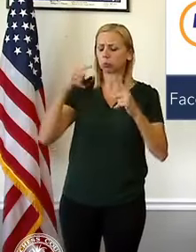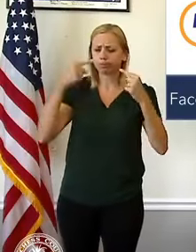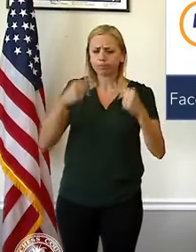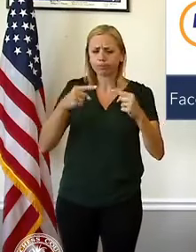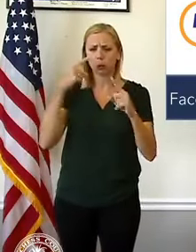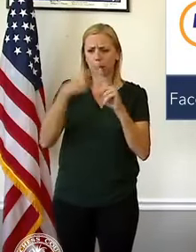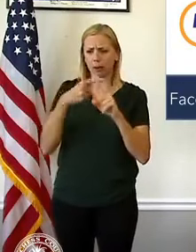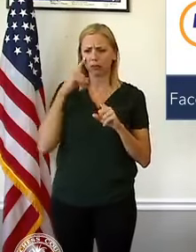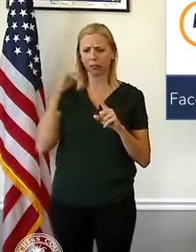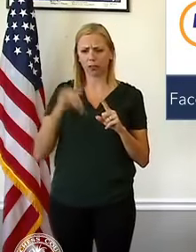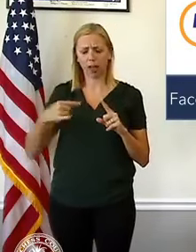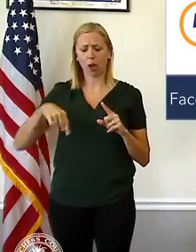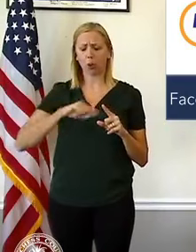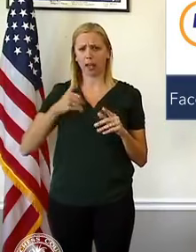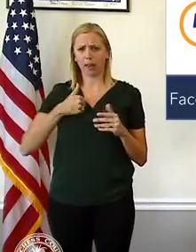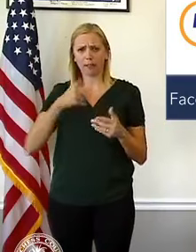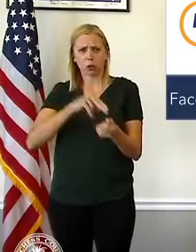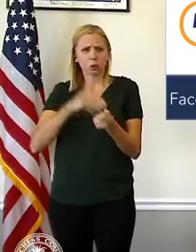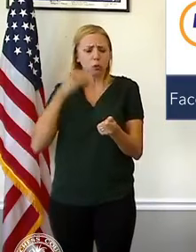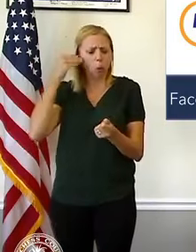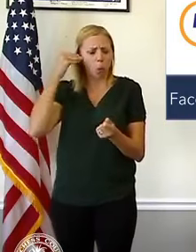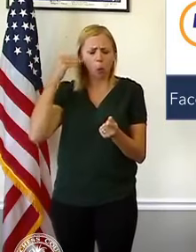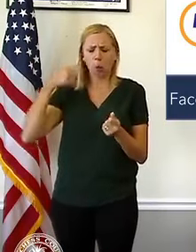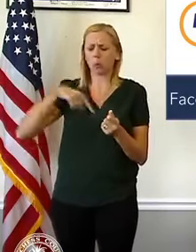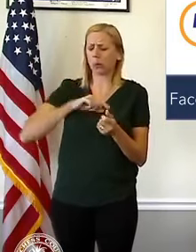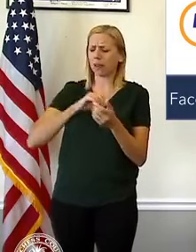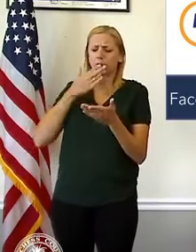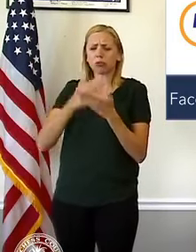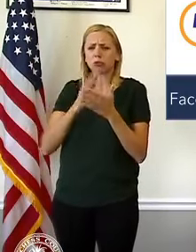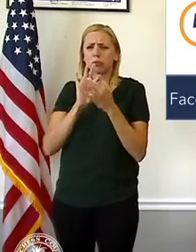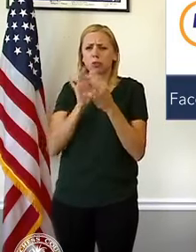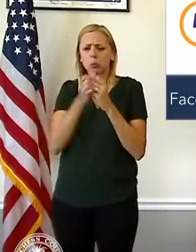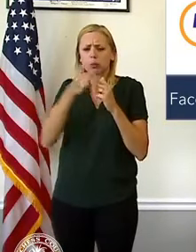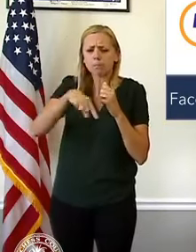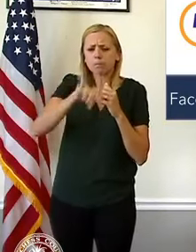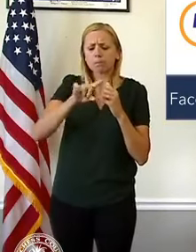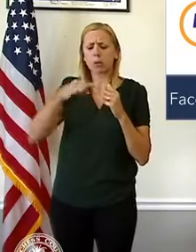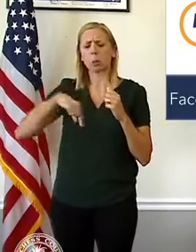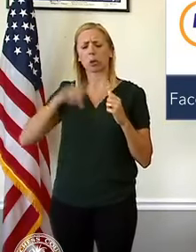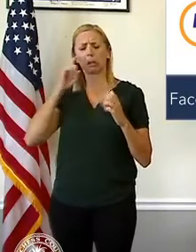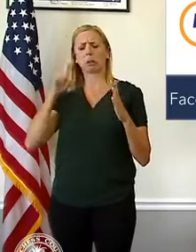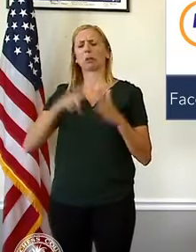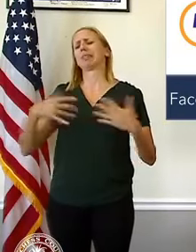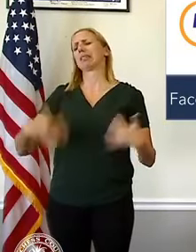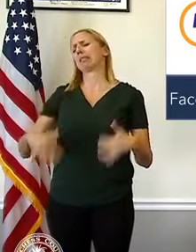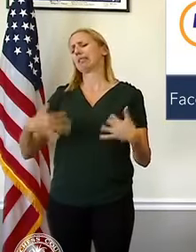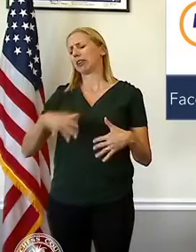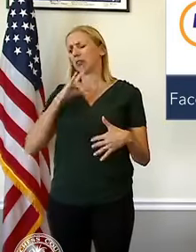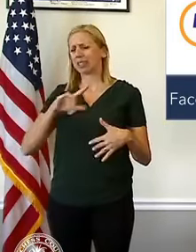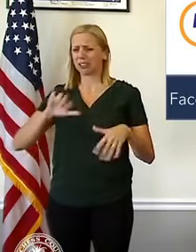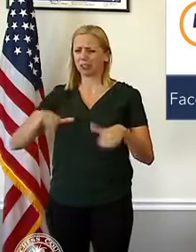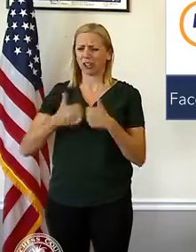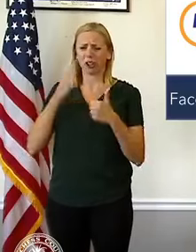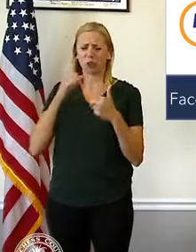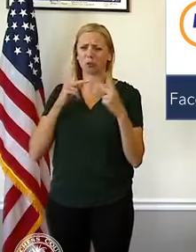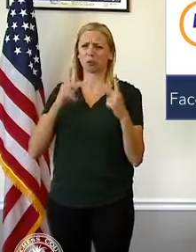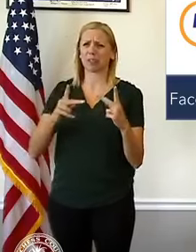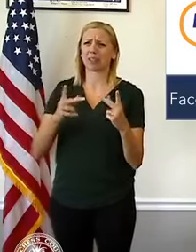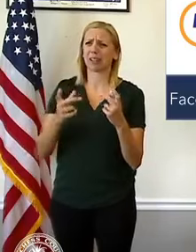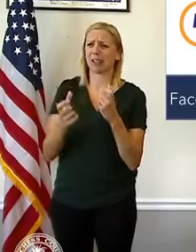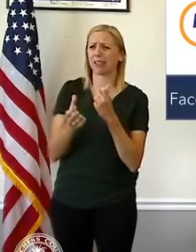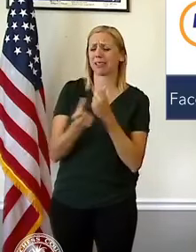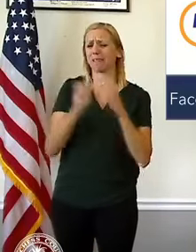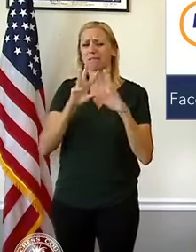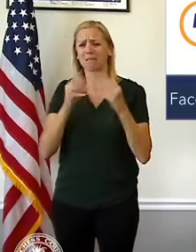homes. Been just a terrific working relationship, but we recognize the challenge of not being able to visit a loved one. Not only are you